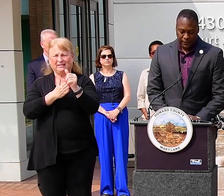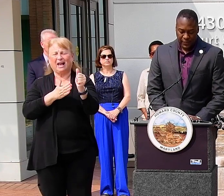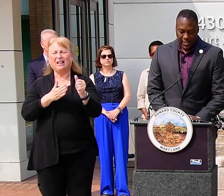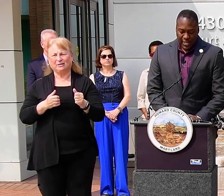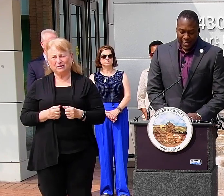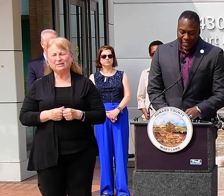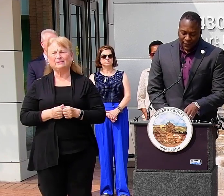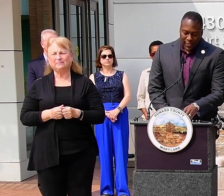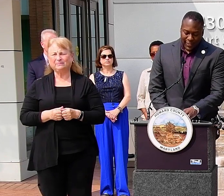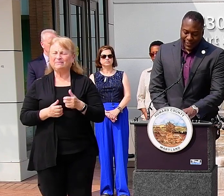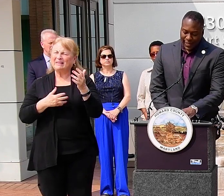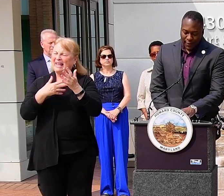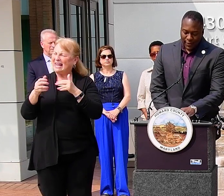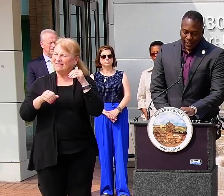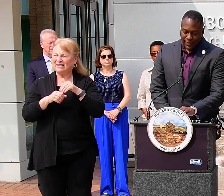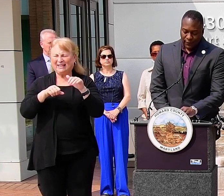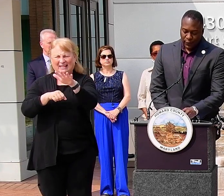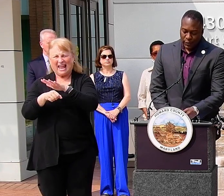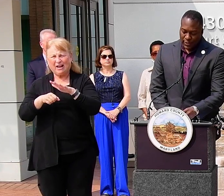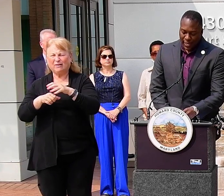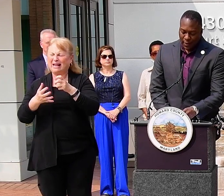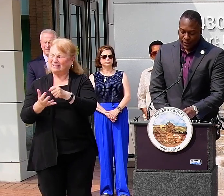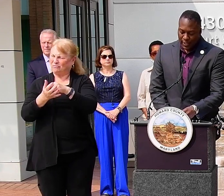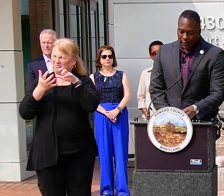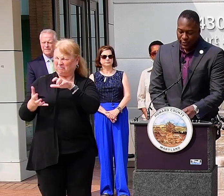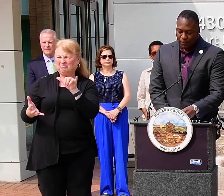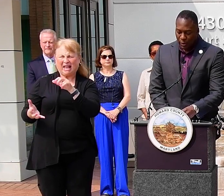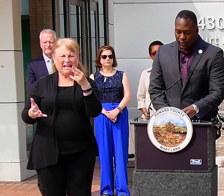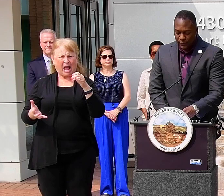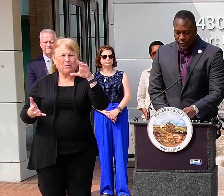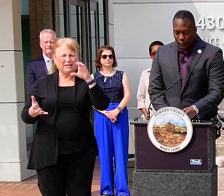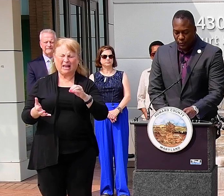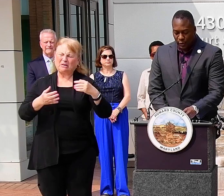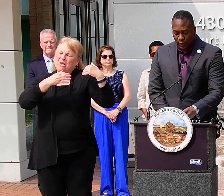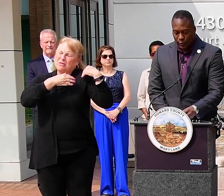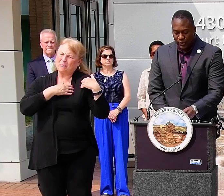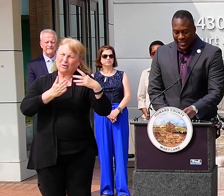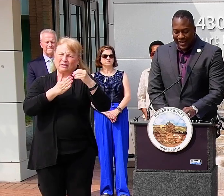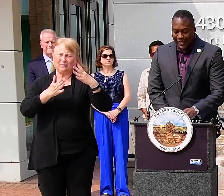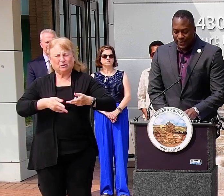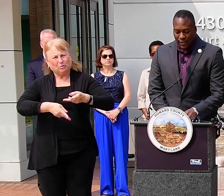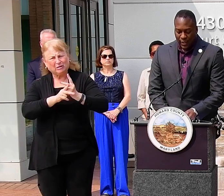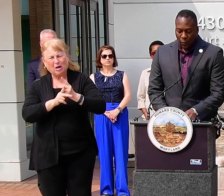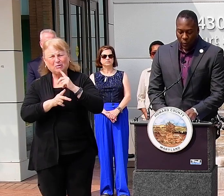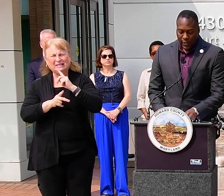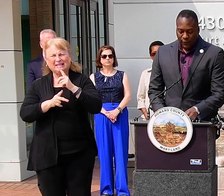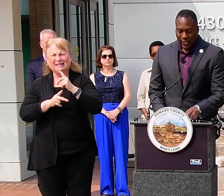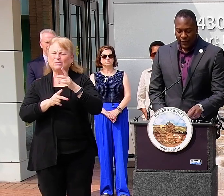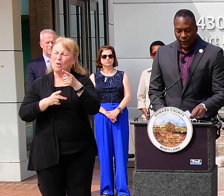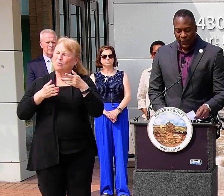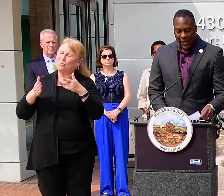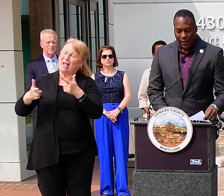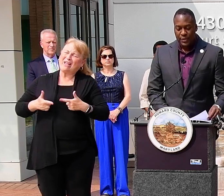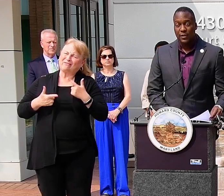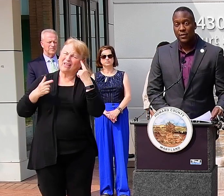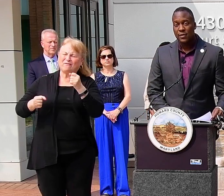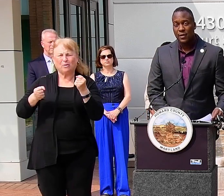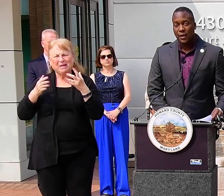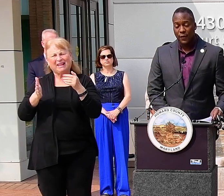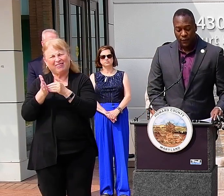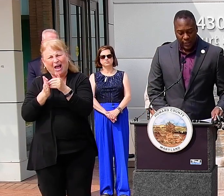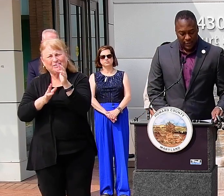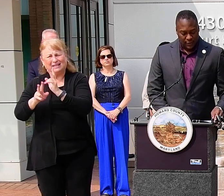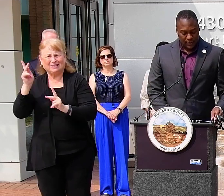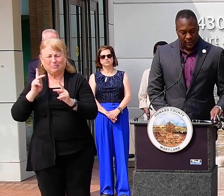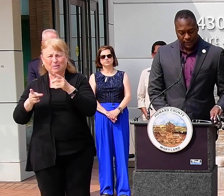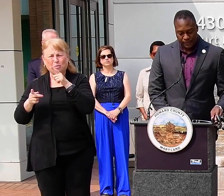$55,000. Even in an area as affluent as Howard County, the burden of student loans is a way of life for thousands